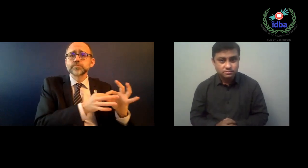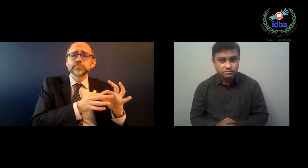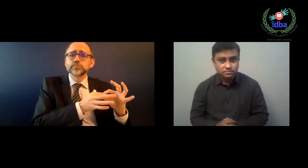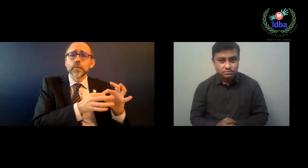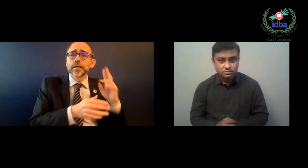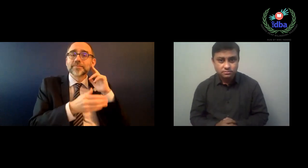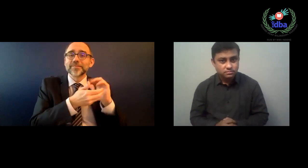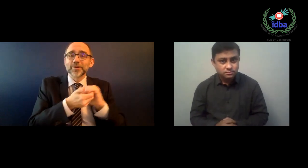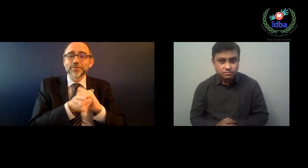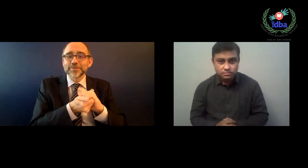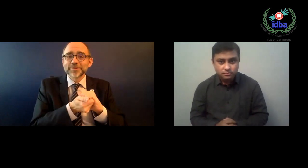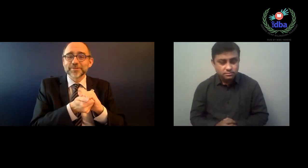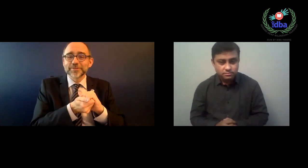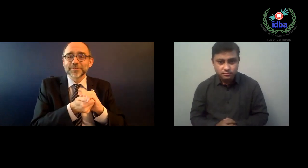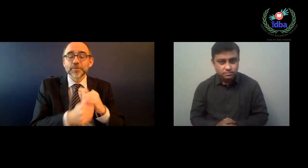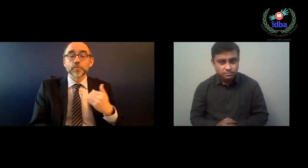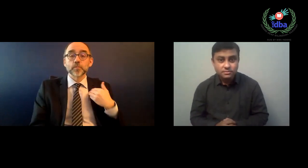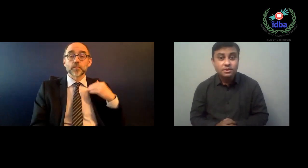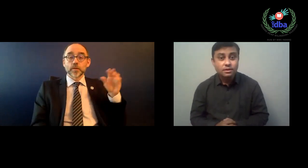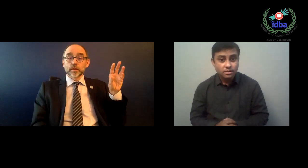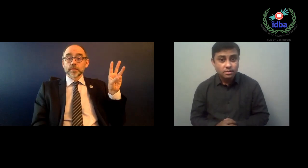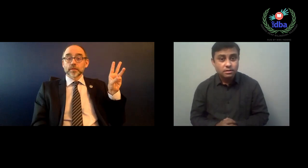also it is very important for them to work together,